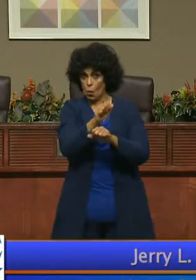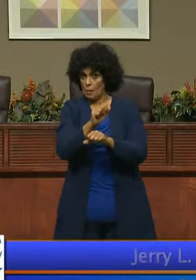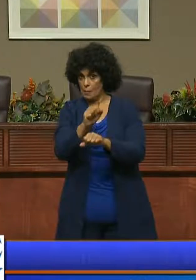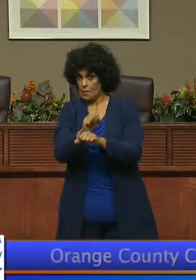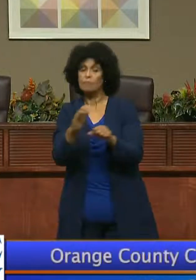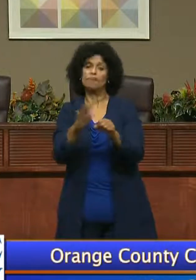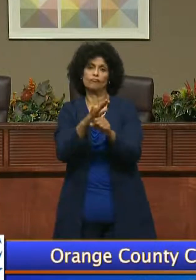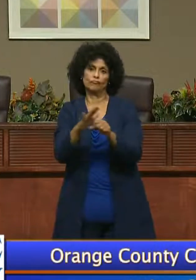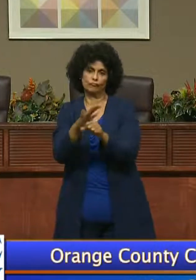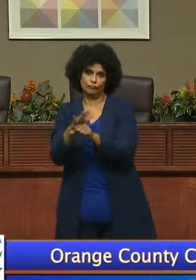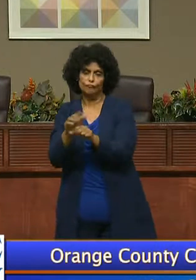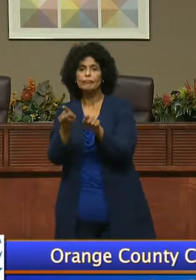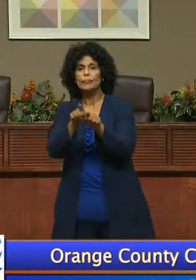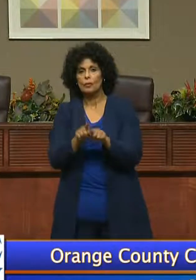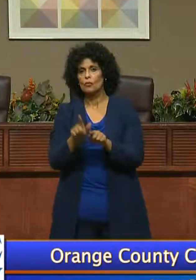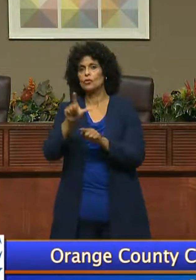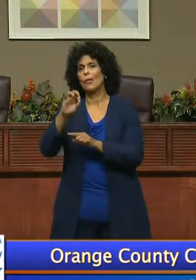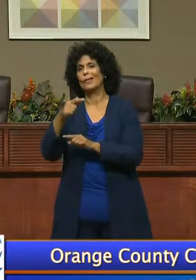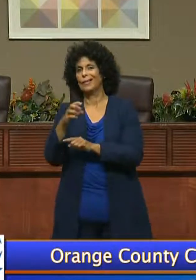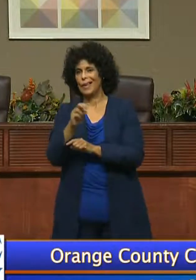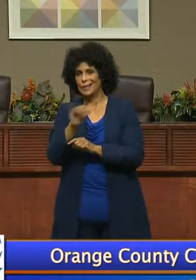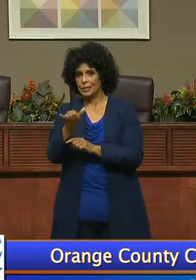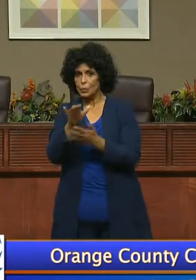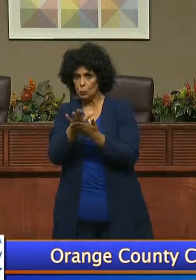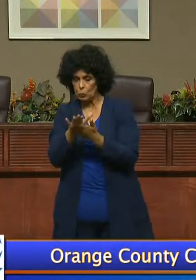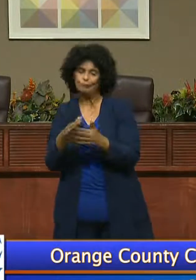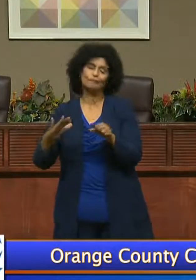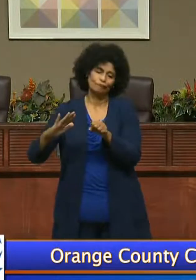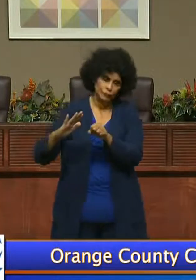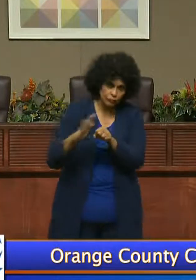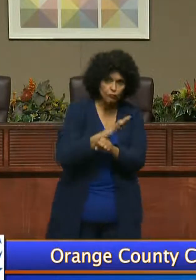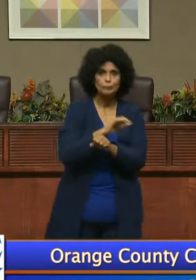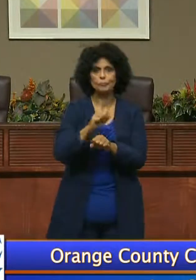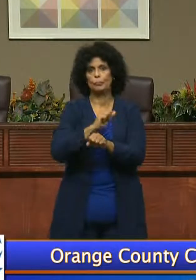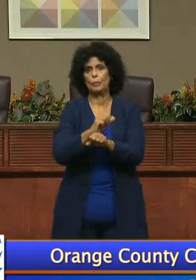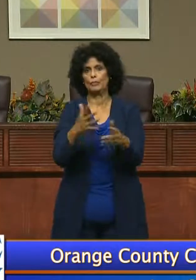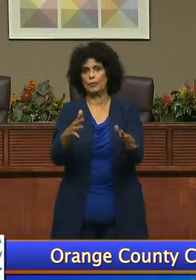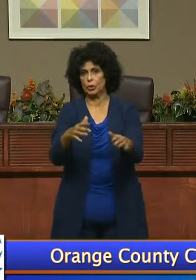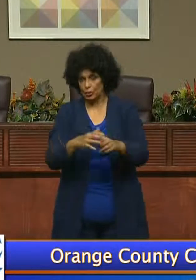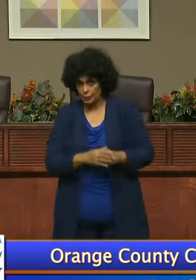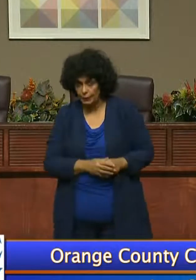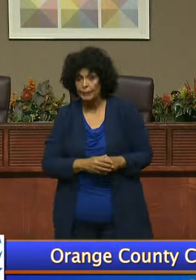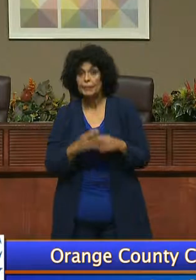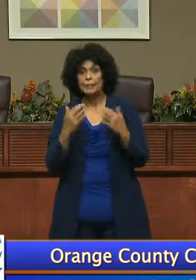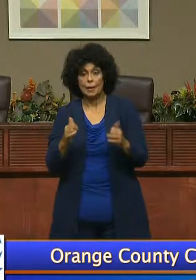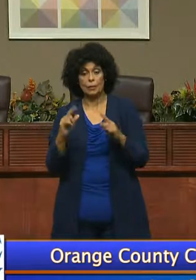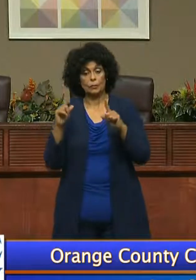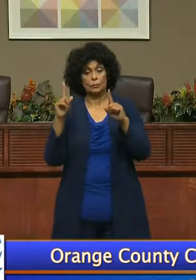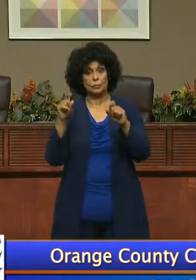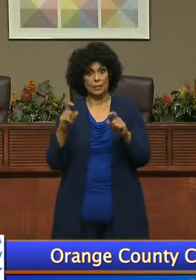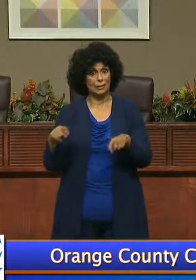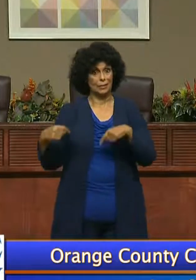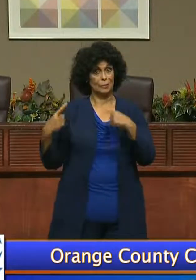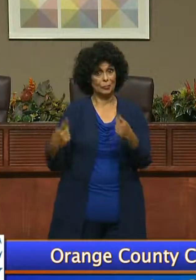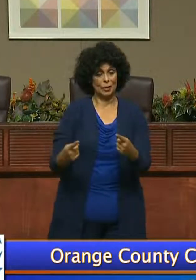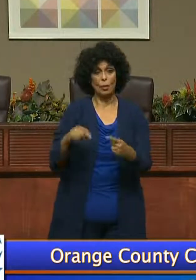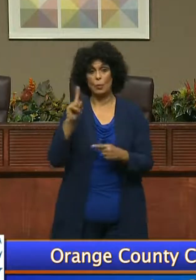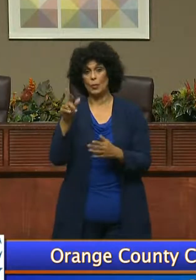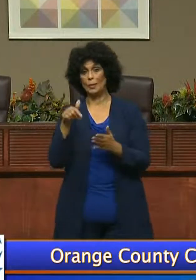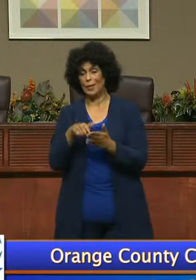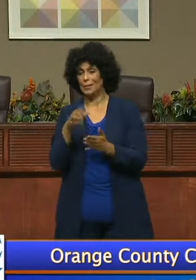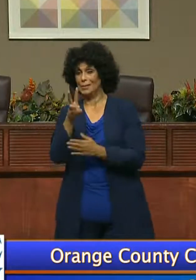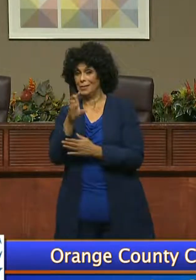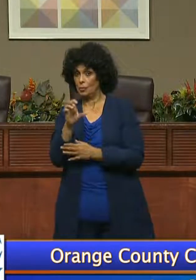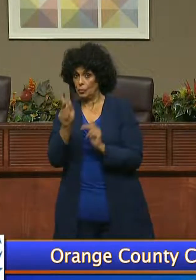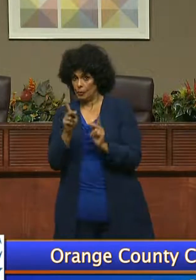School. So far this week, our Orange County Health Services alone has tested 1,600 people.